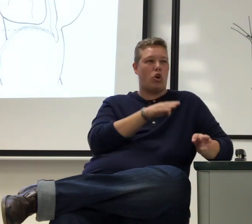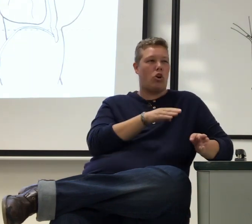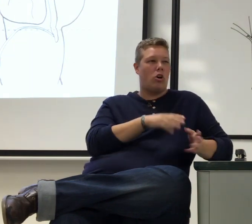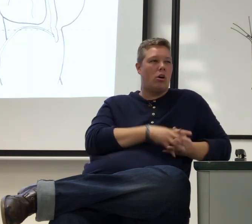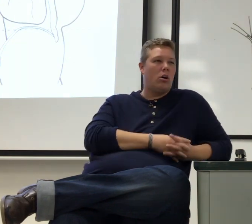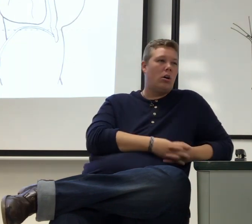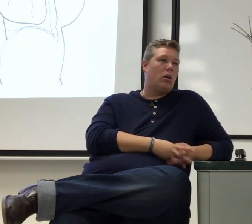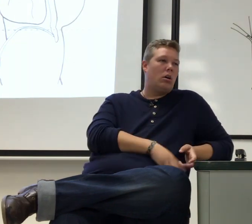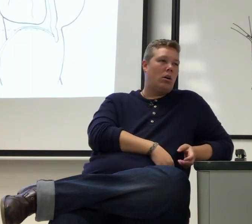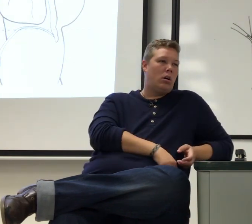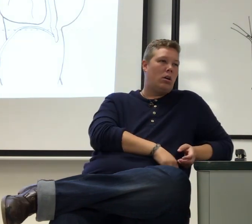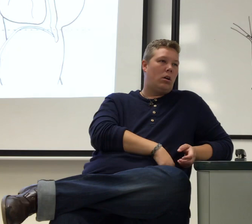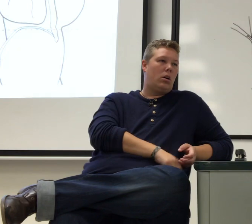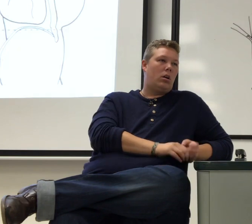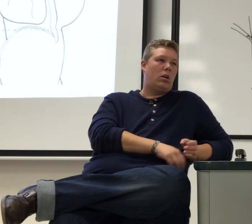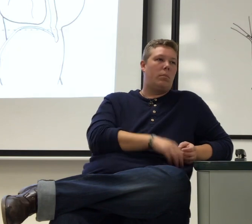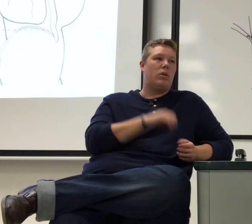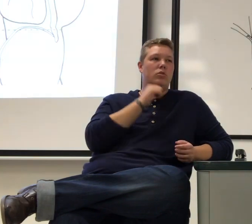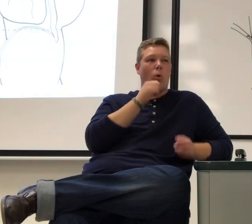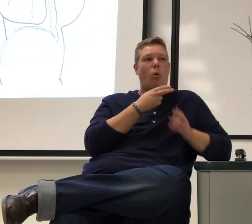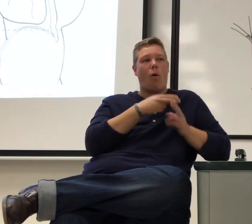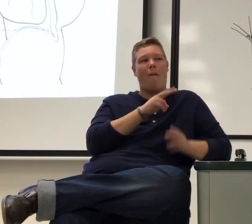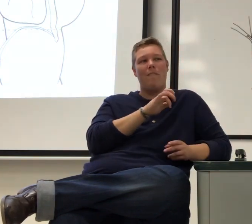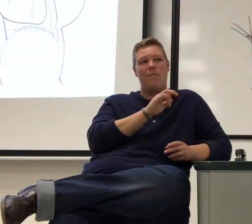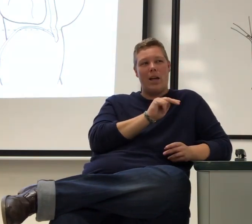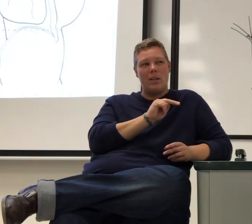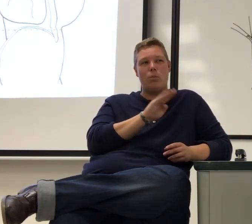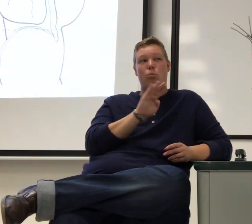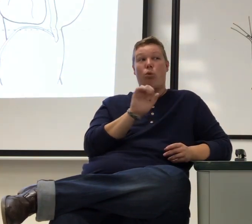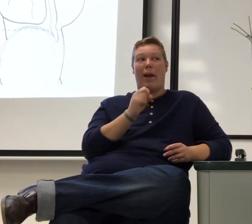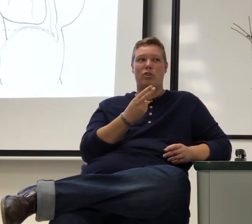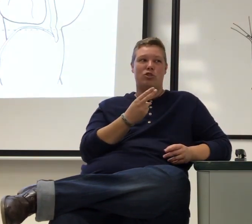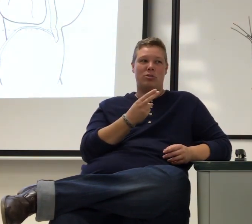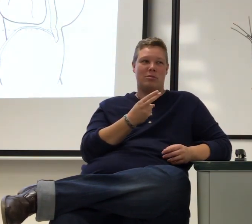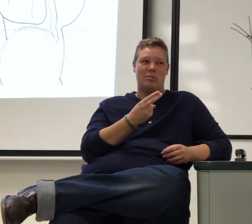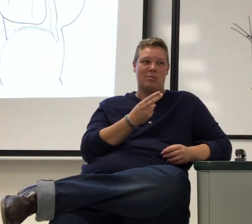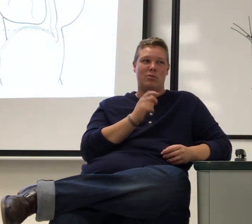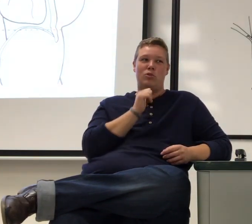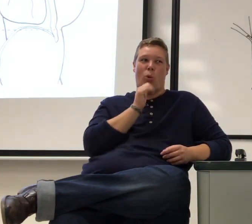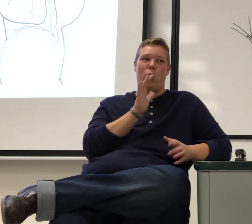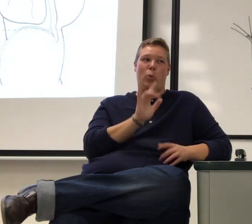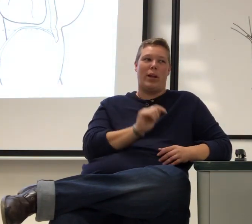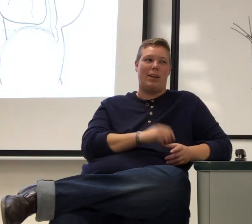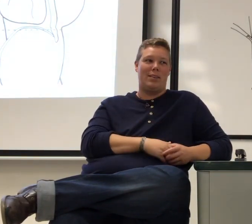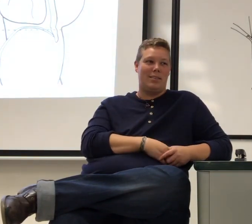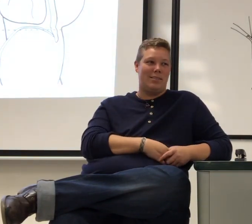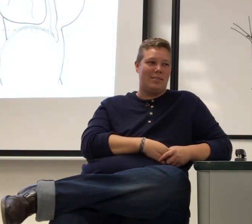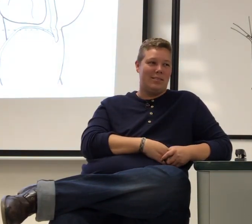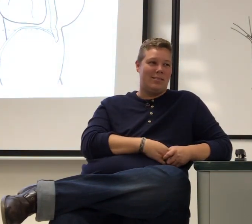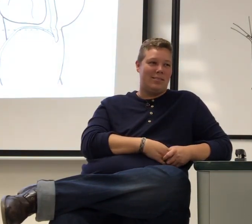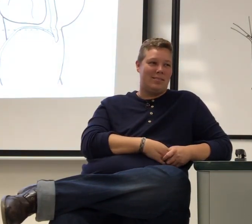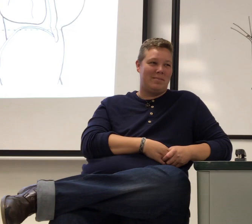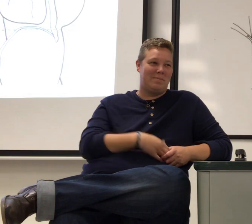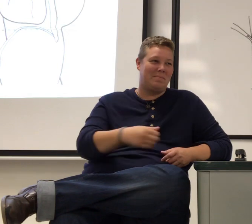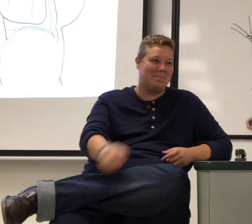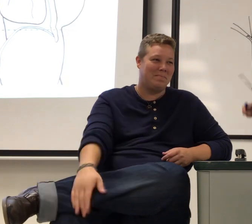Just don't call veins branches. Just don't do that. You'll be okay.